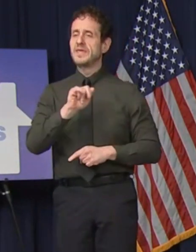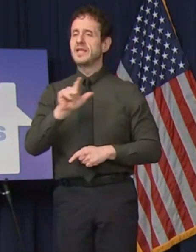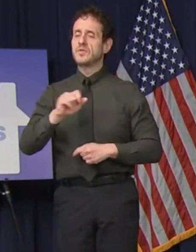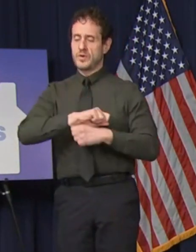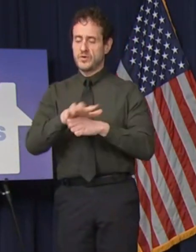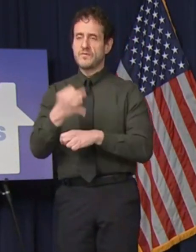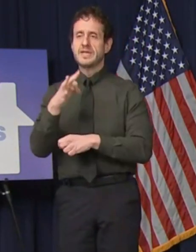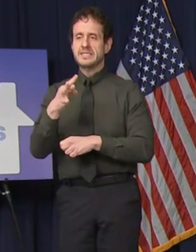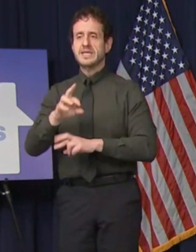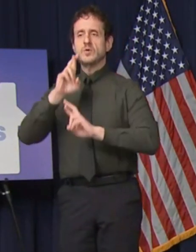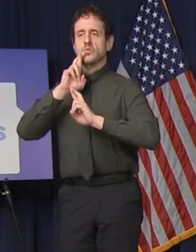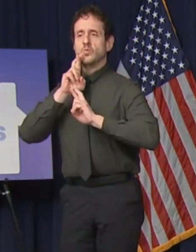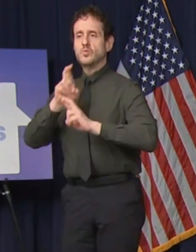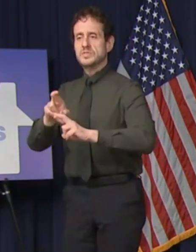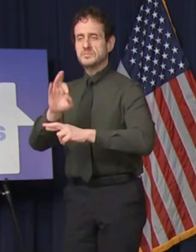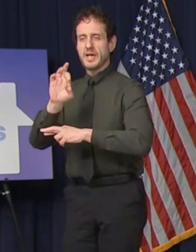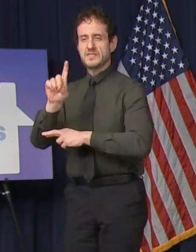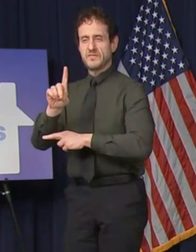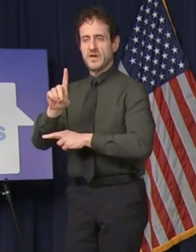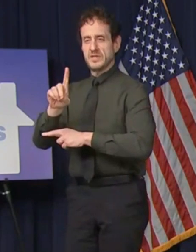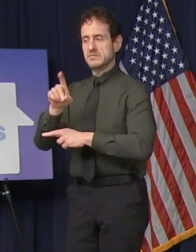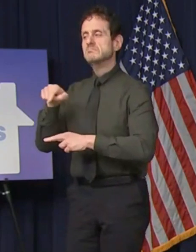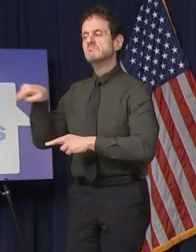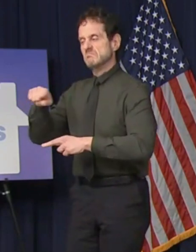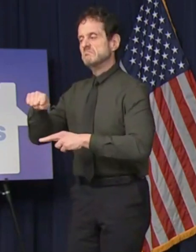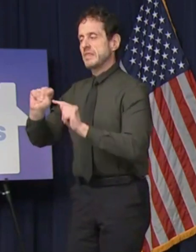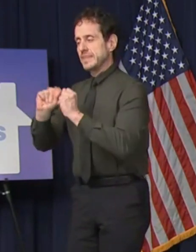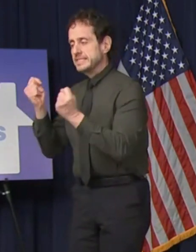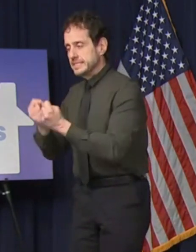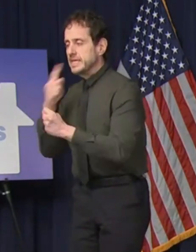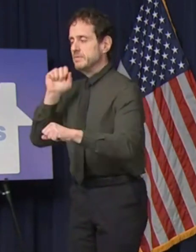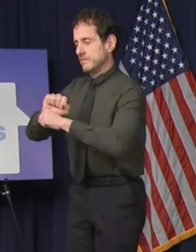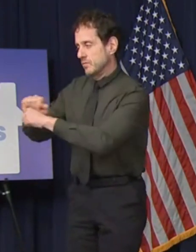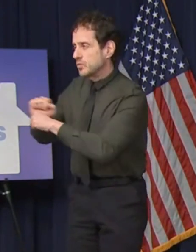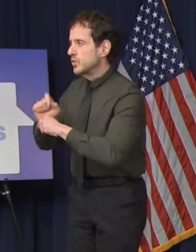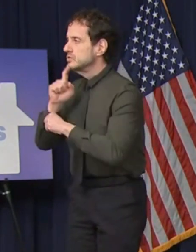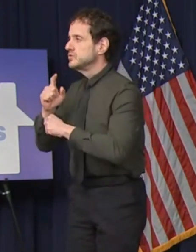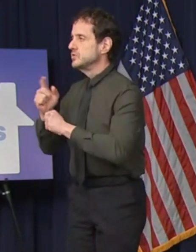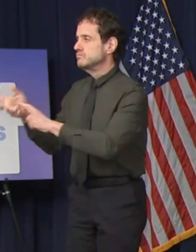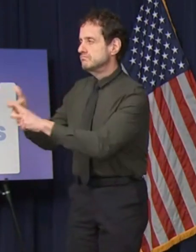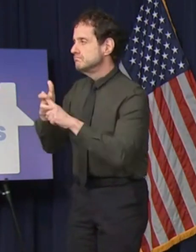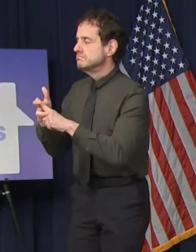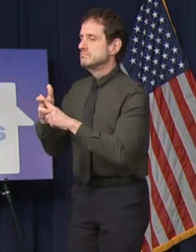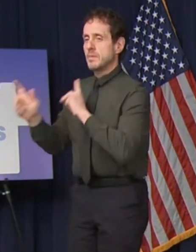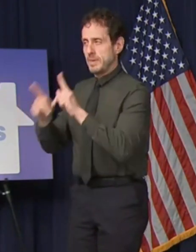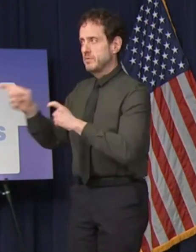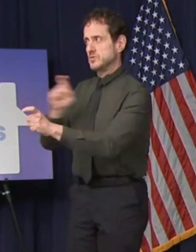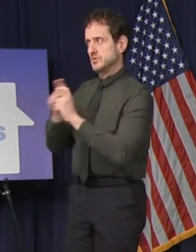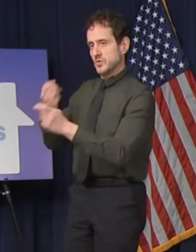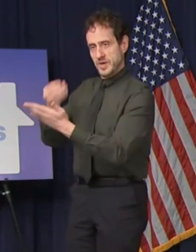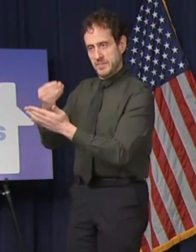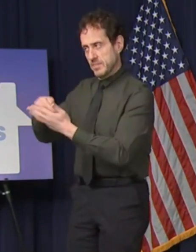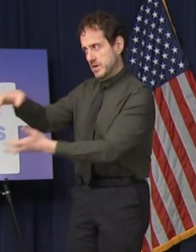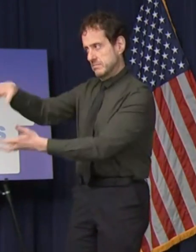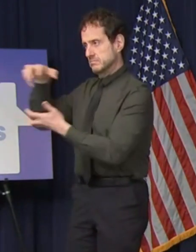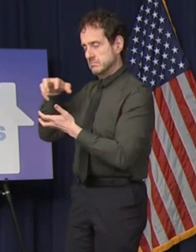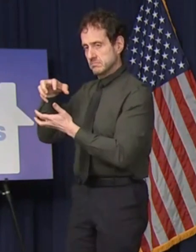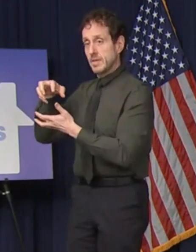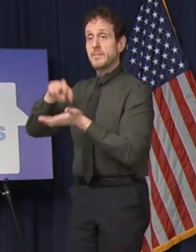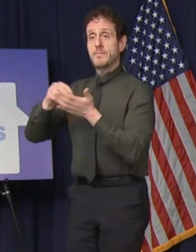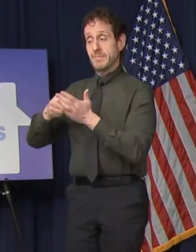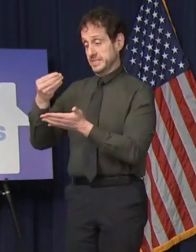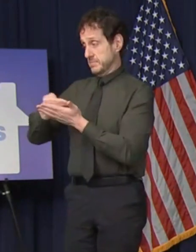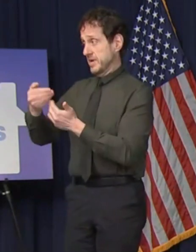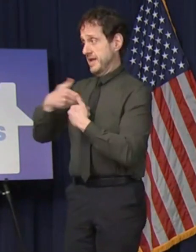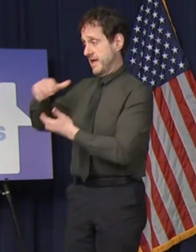Fund, who have worked tirelessly to raise private funds and are providing grants to organizations on the